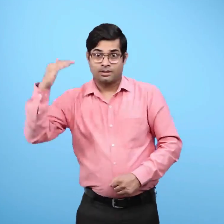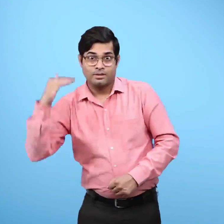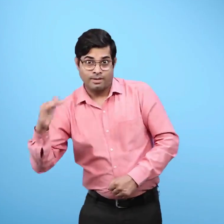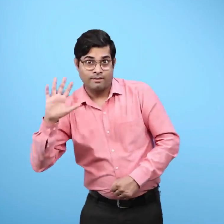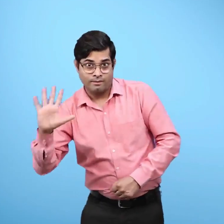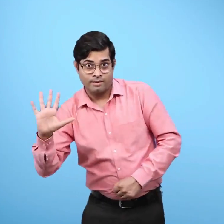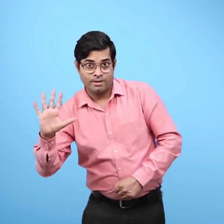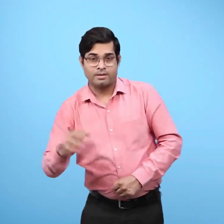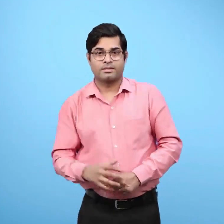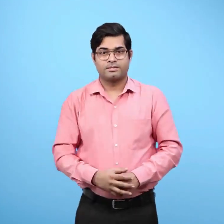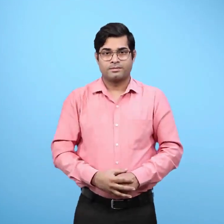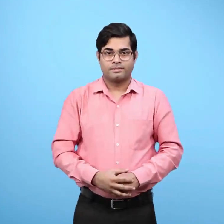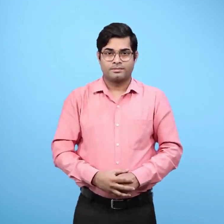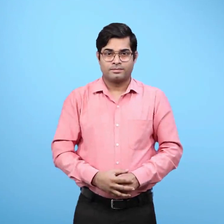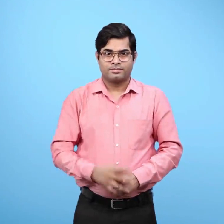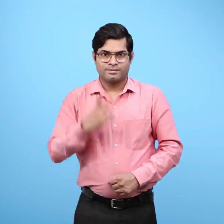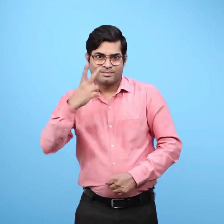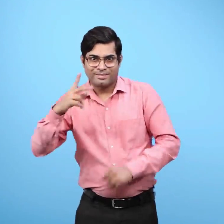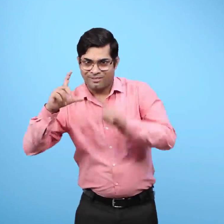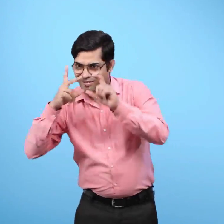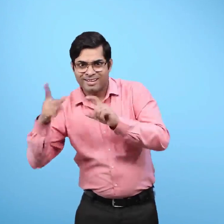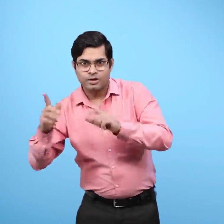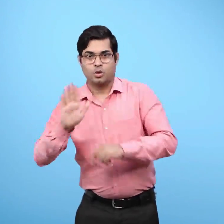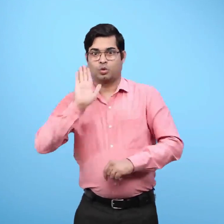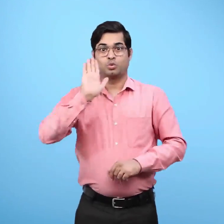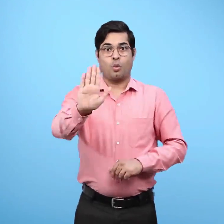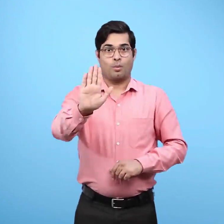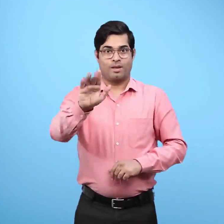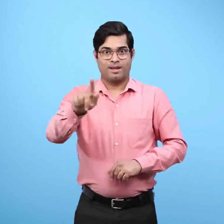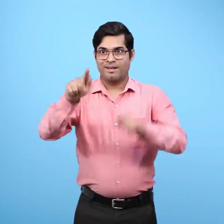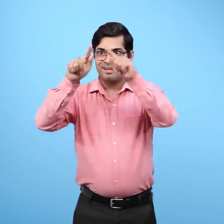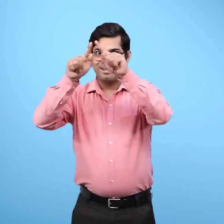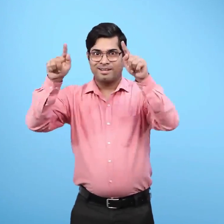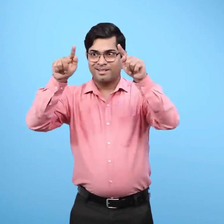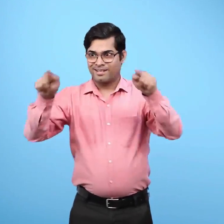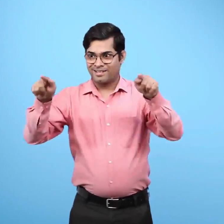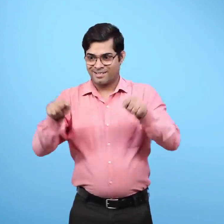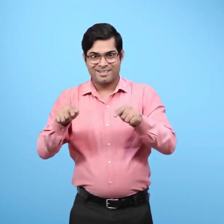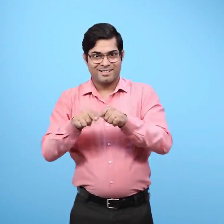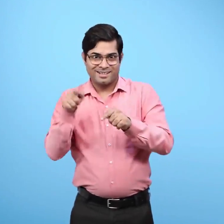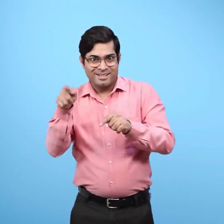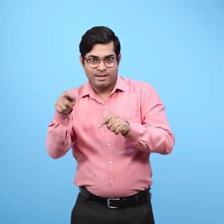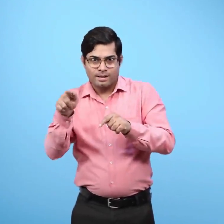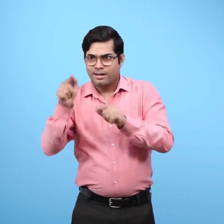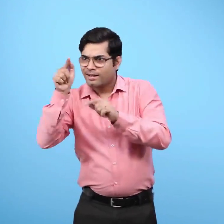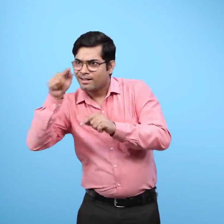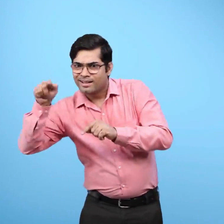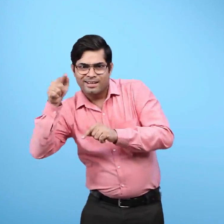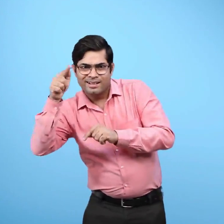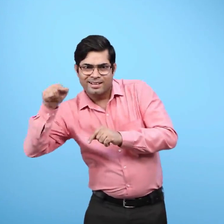Row 5, column 1 has a stop sign picture with one angle clearly